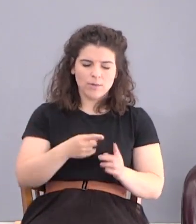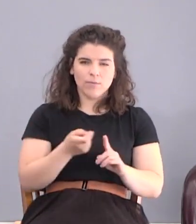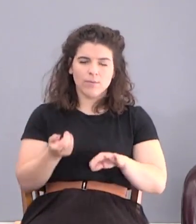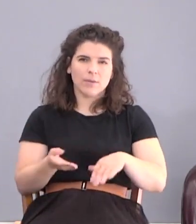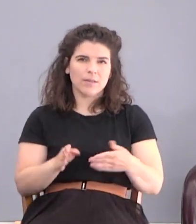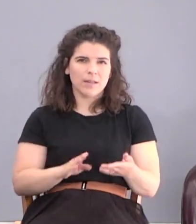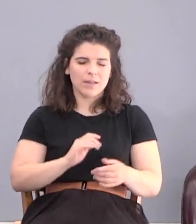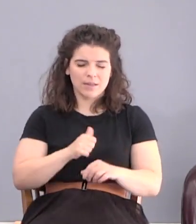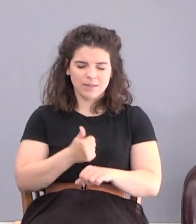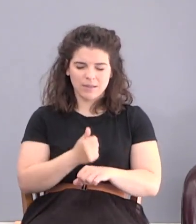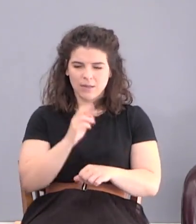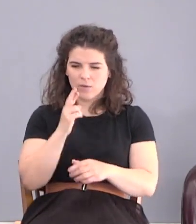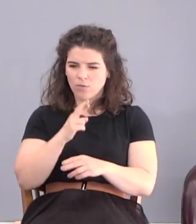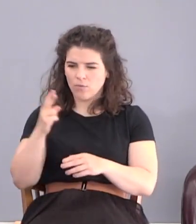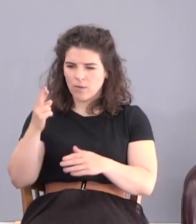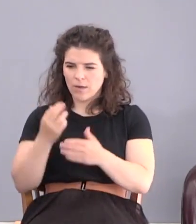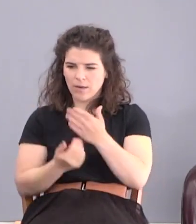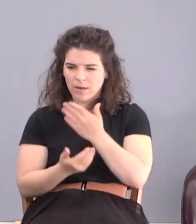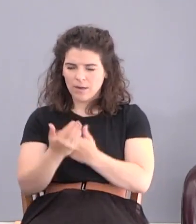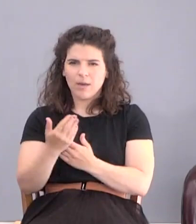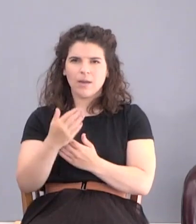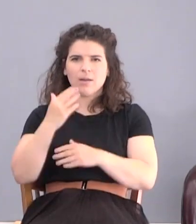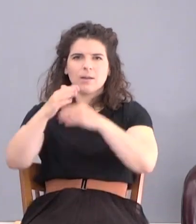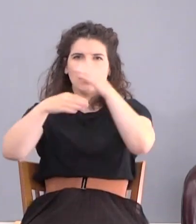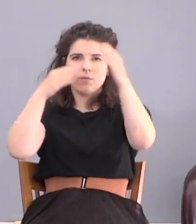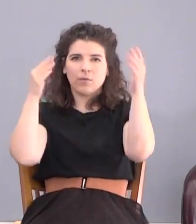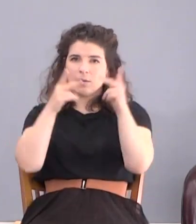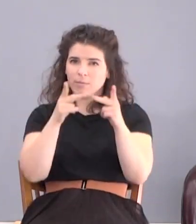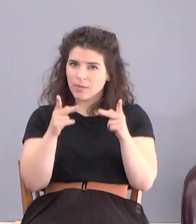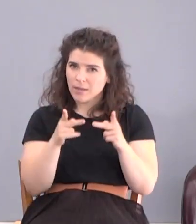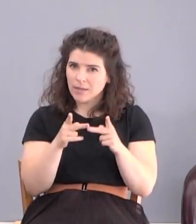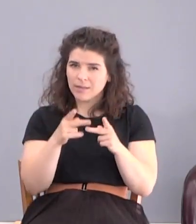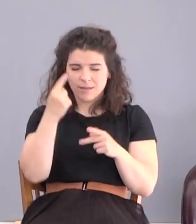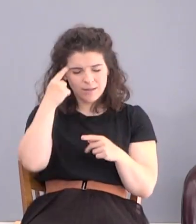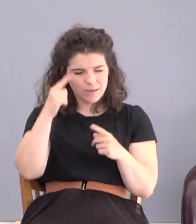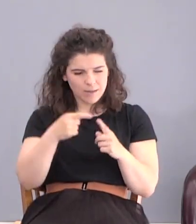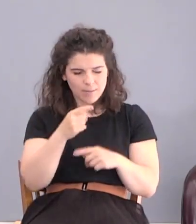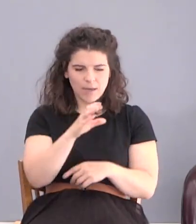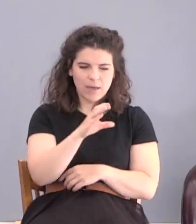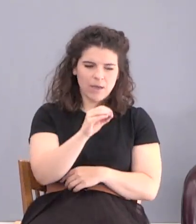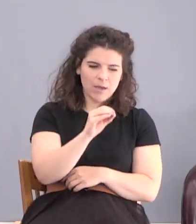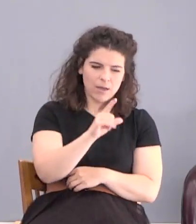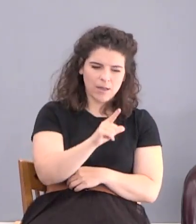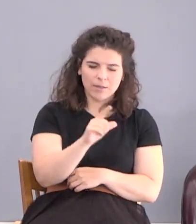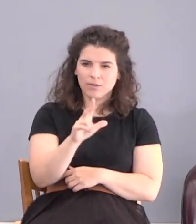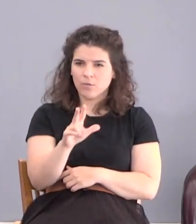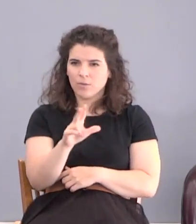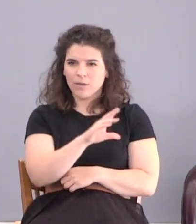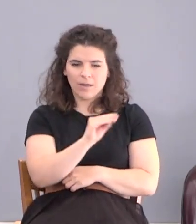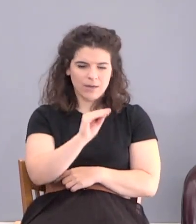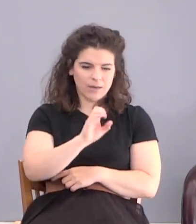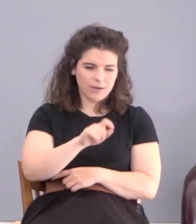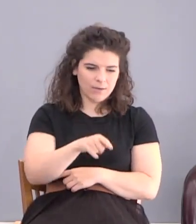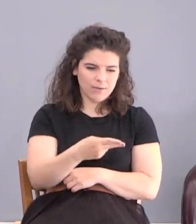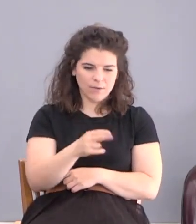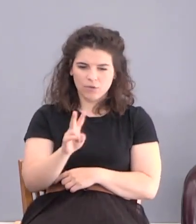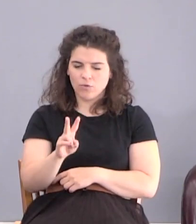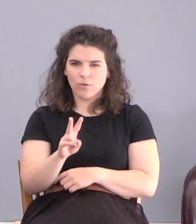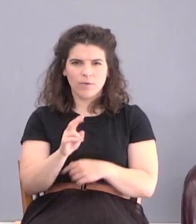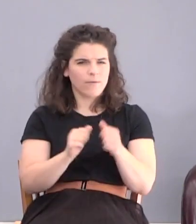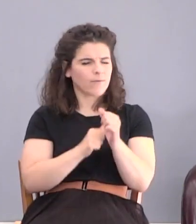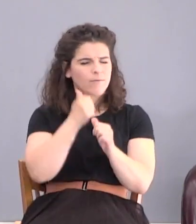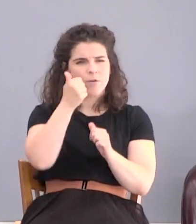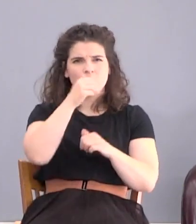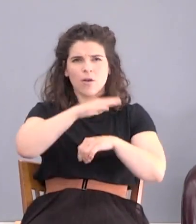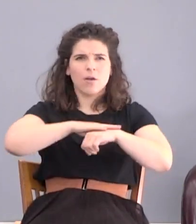heavenly places. So again, their own right hand, that make you think of Colossians 3 and Ephesians 2. Verse 21, far above all